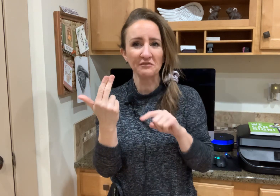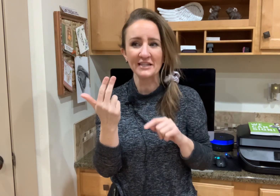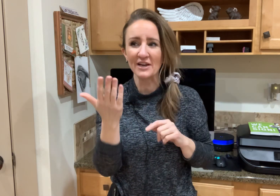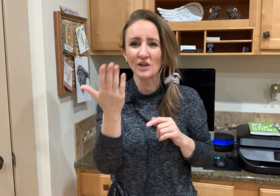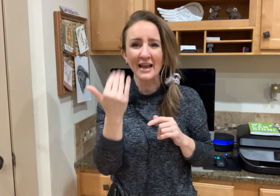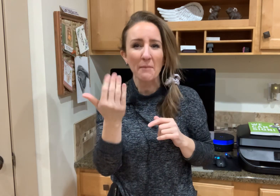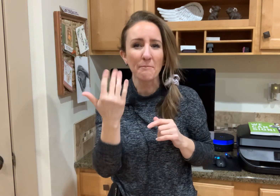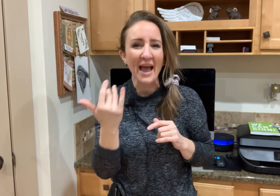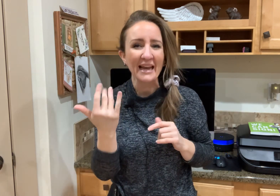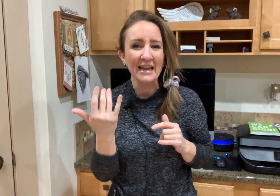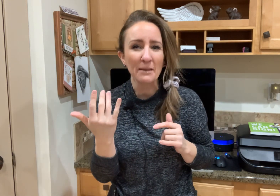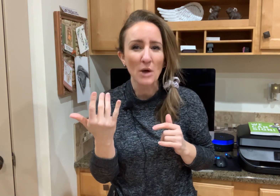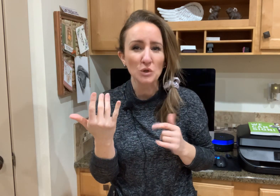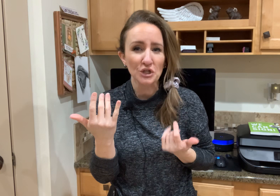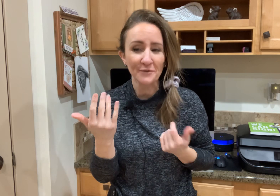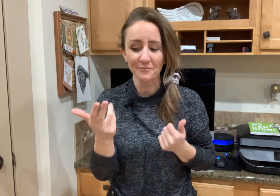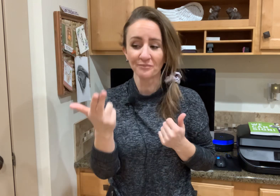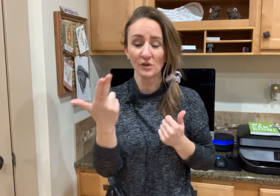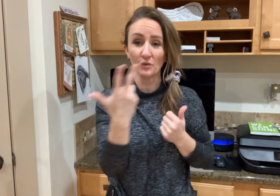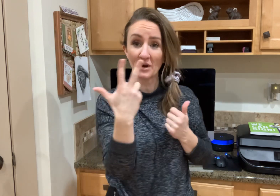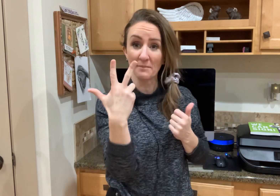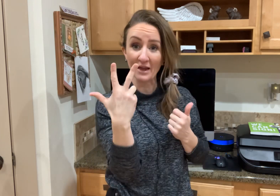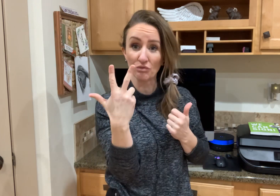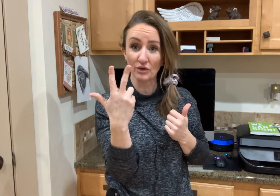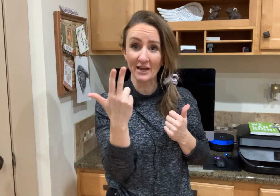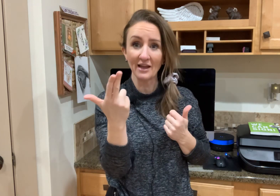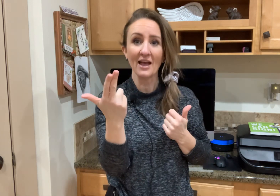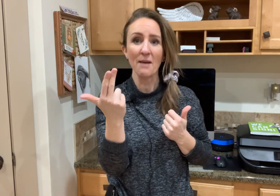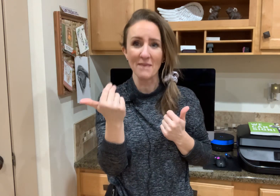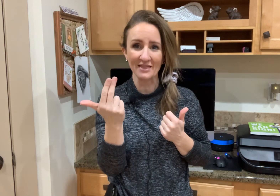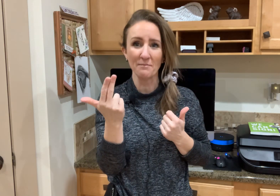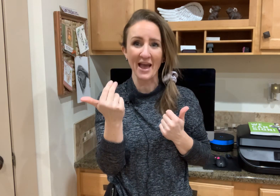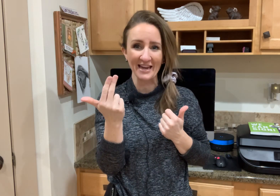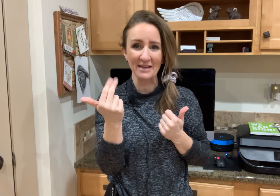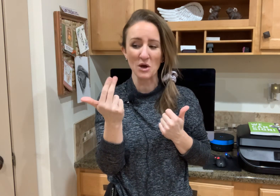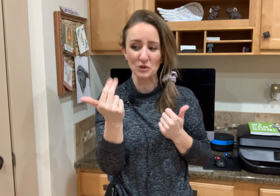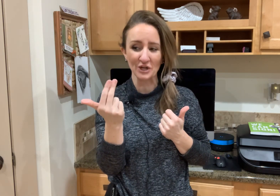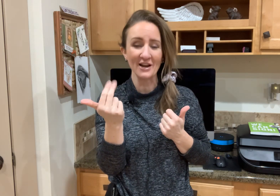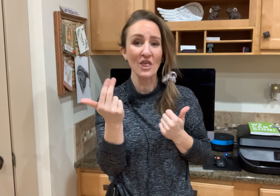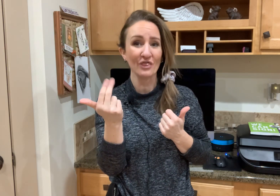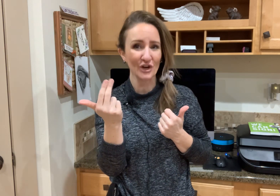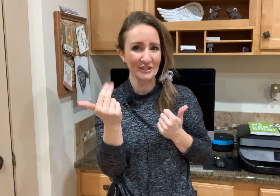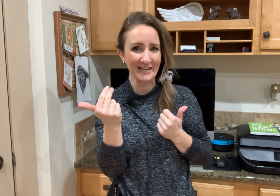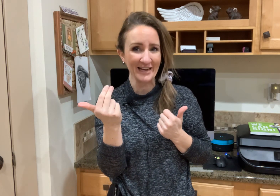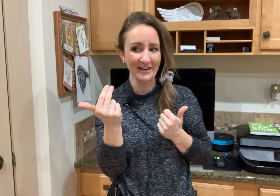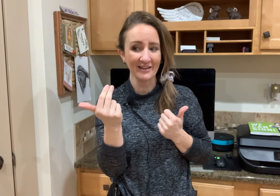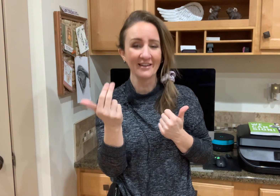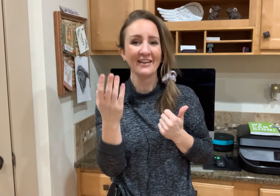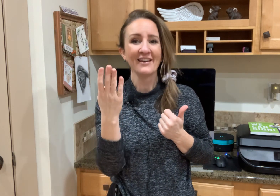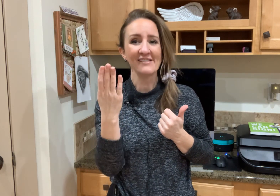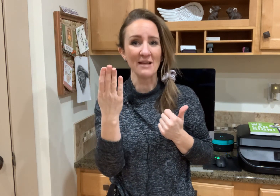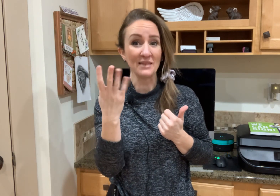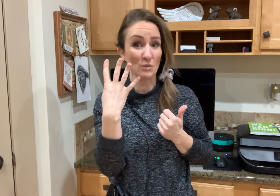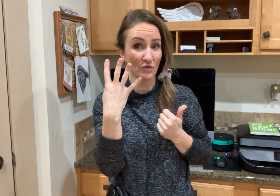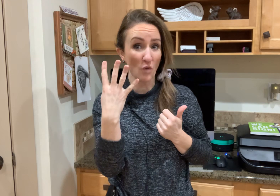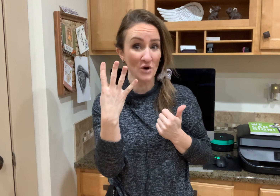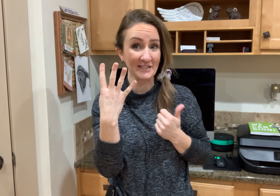15 are like a beckoning motion. So we're going to make a 3 and make the beckoning motion. 13. Same thing with 14 with